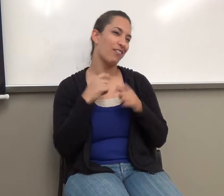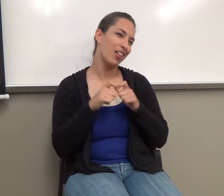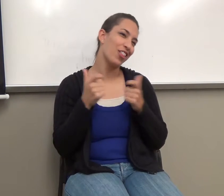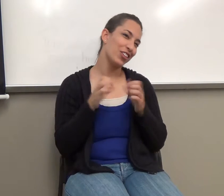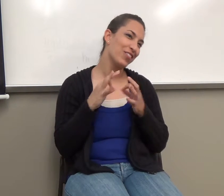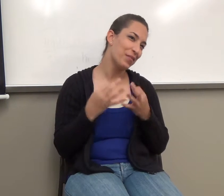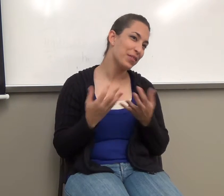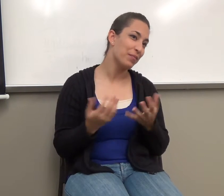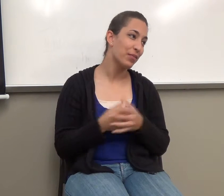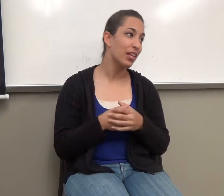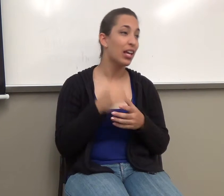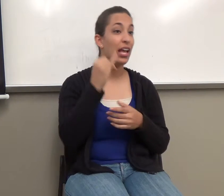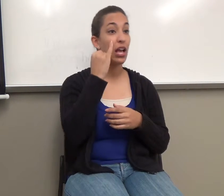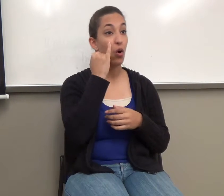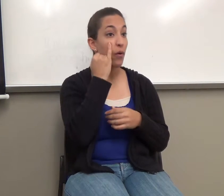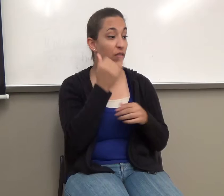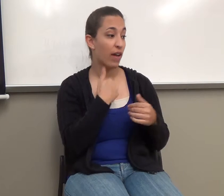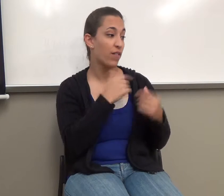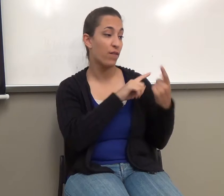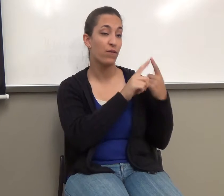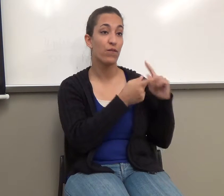or if you have a friend that has a large family.